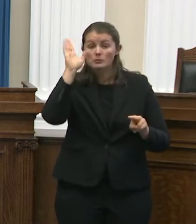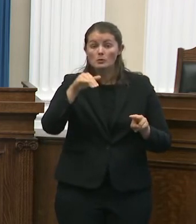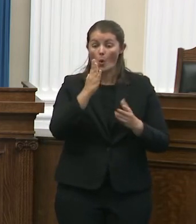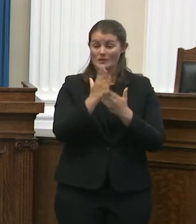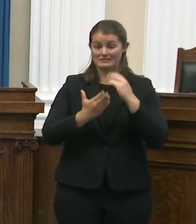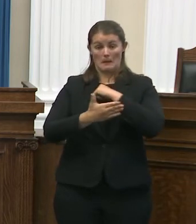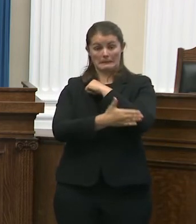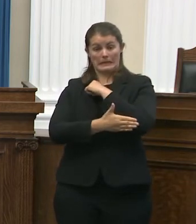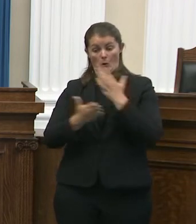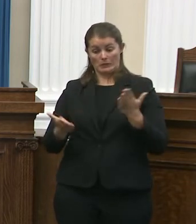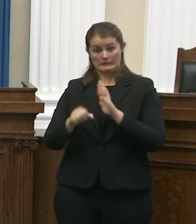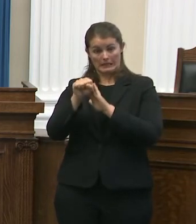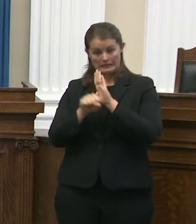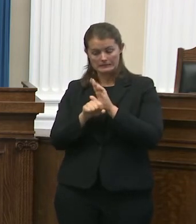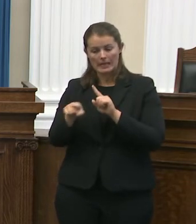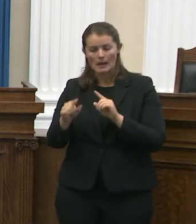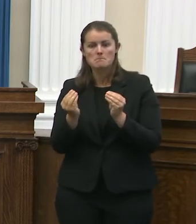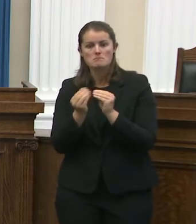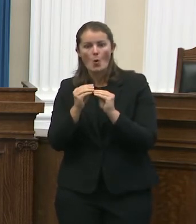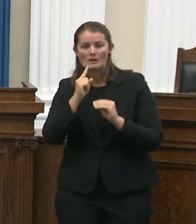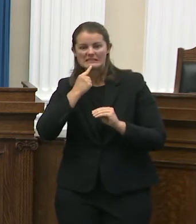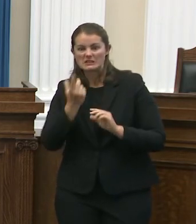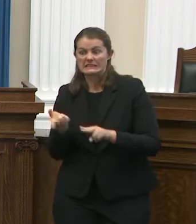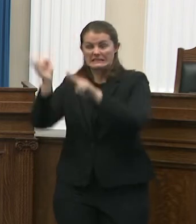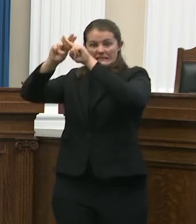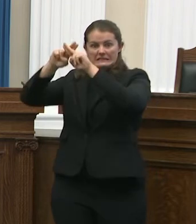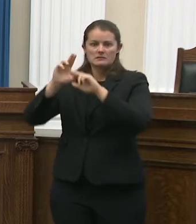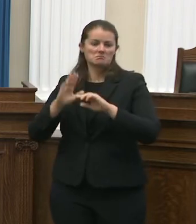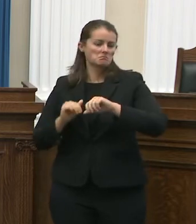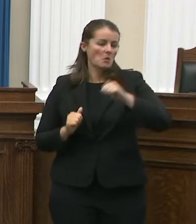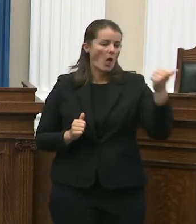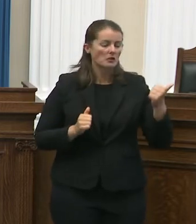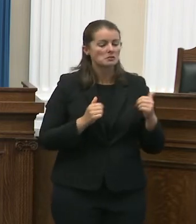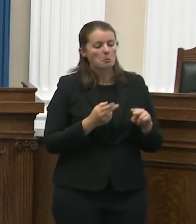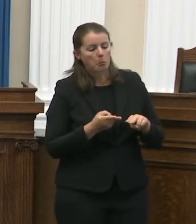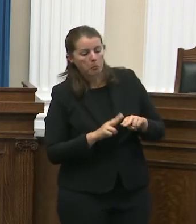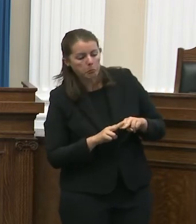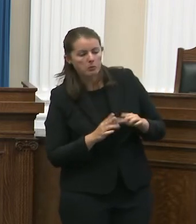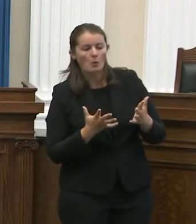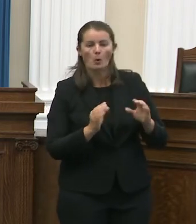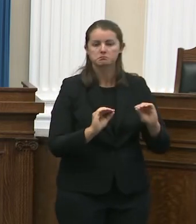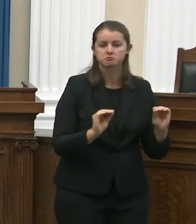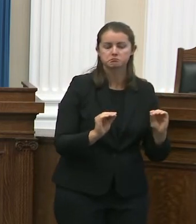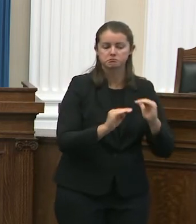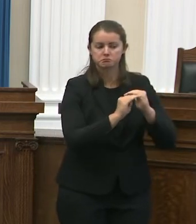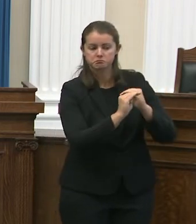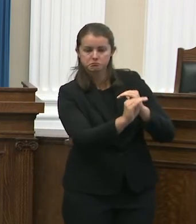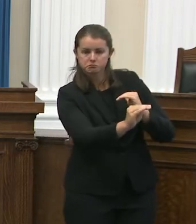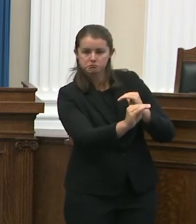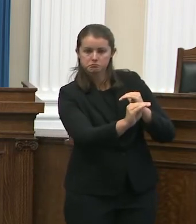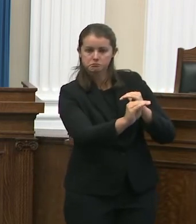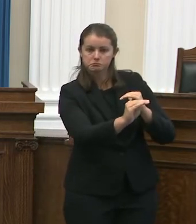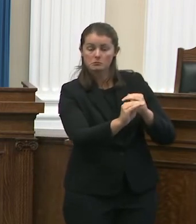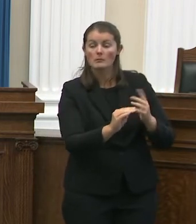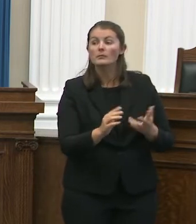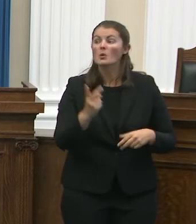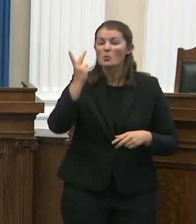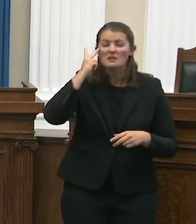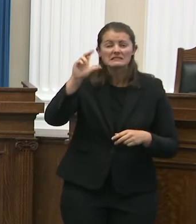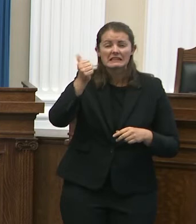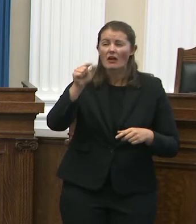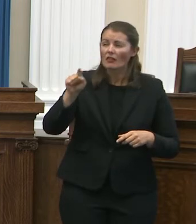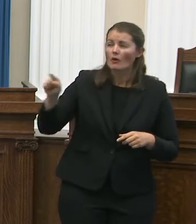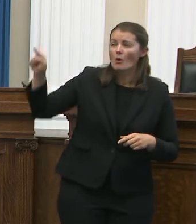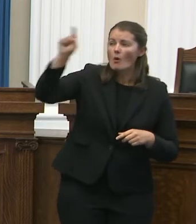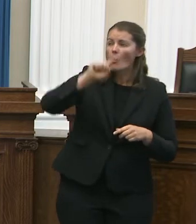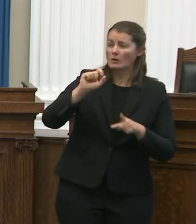state. Across the country, we have seen far too many instances where hospital capacity appeared fine one day and then